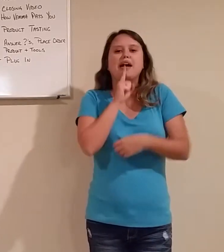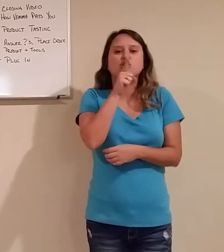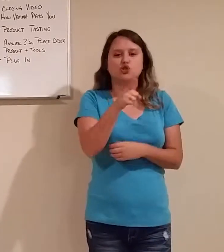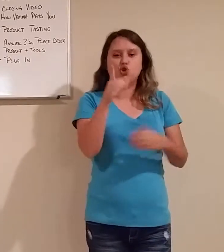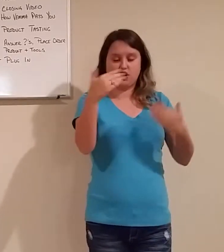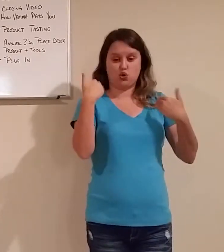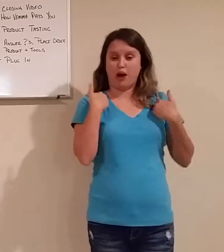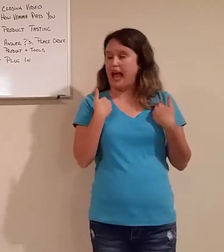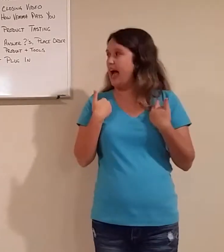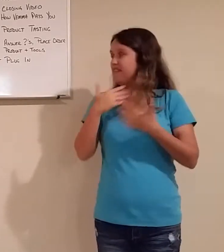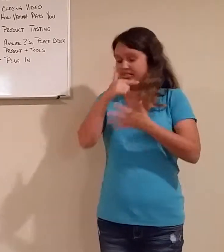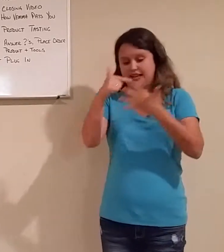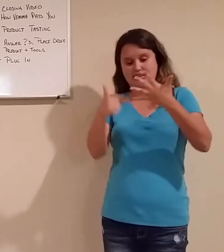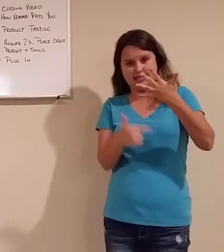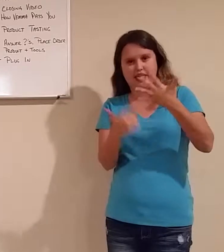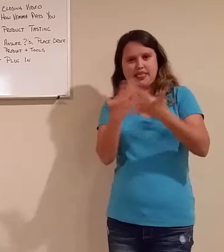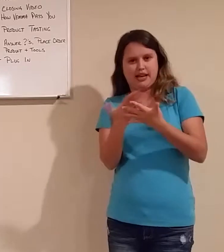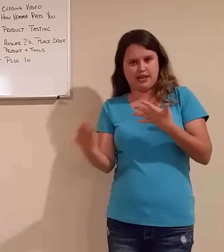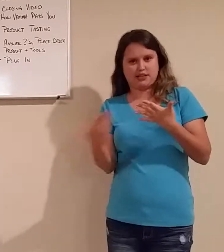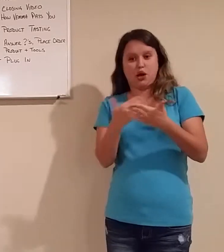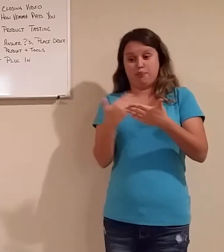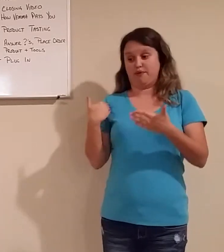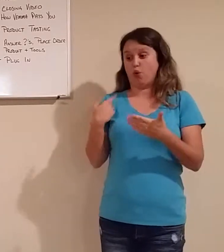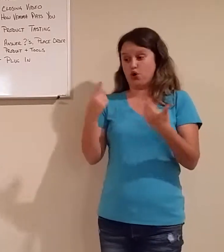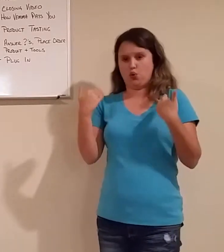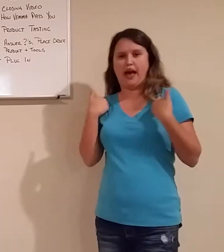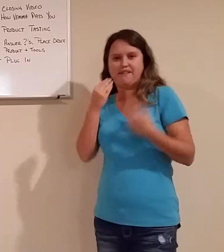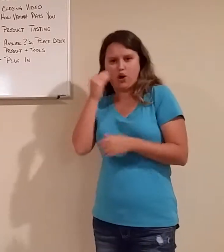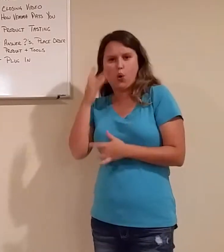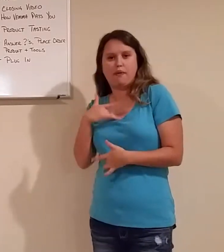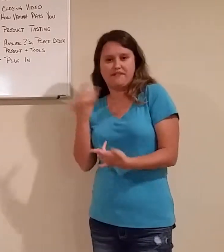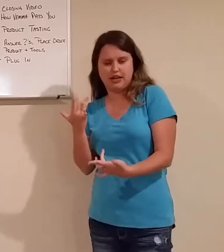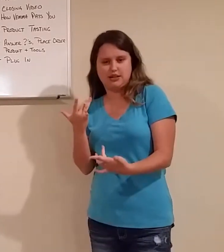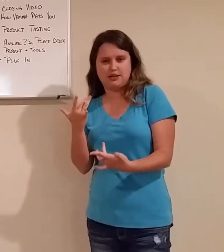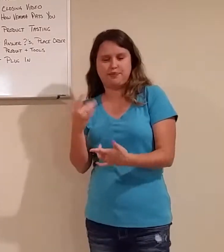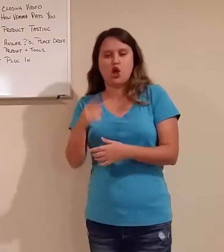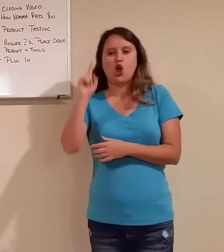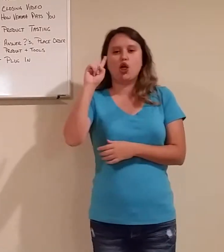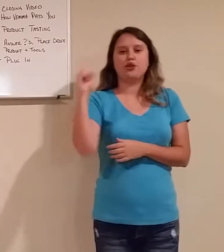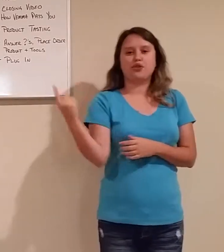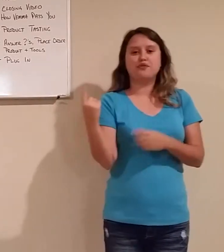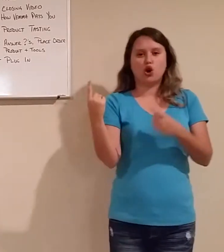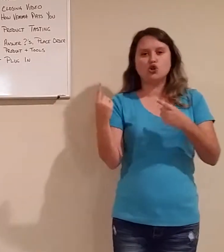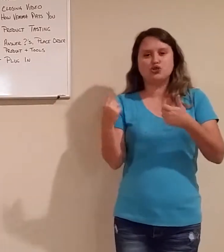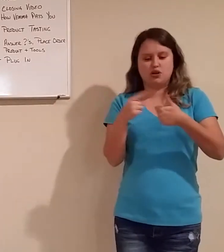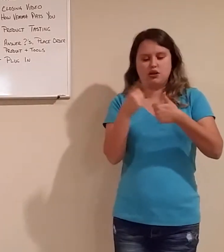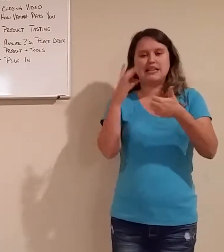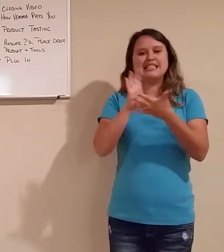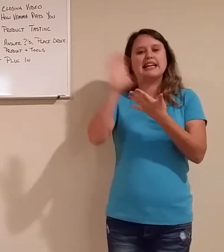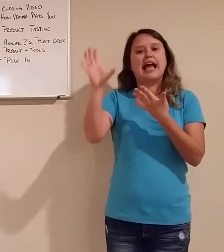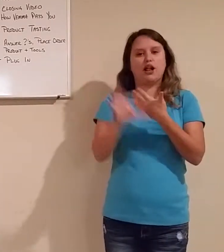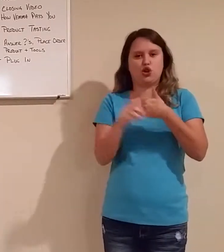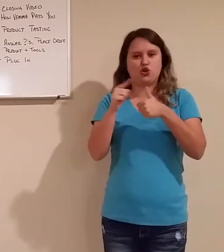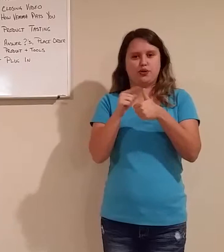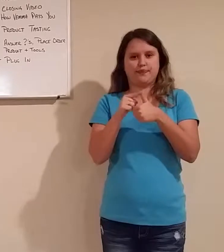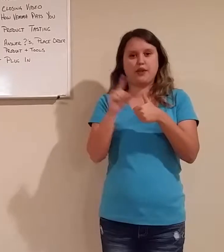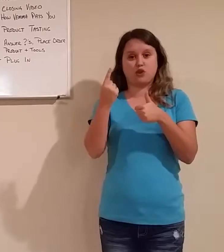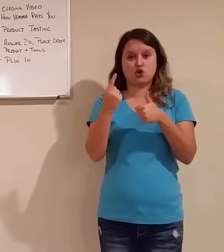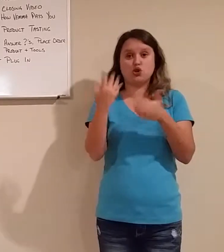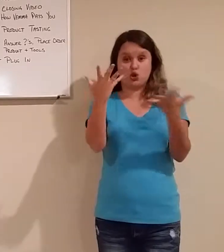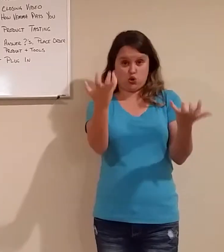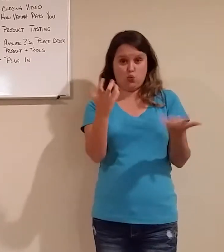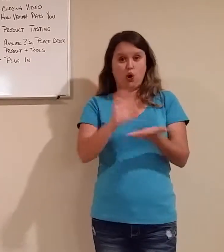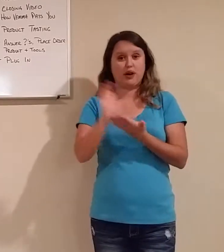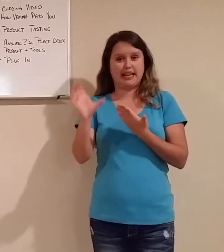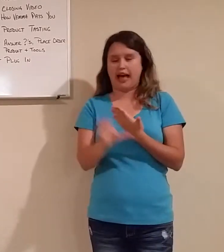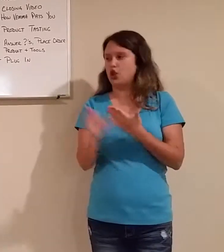have these before we have our home event. The first tool that we want to have is our calendar. We want to